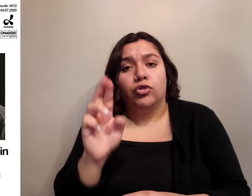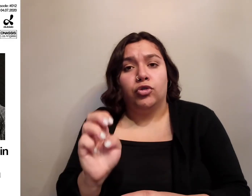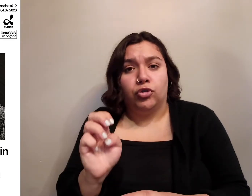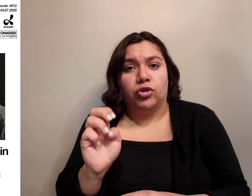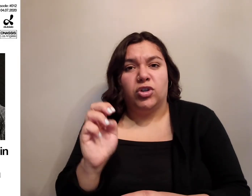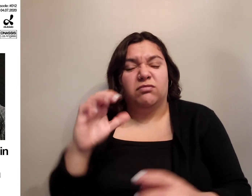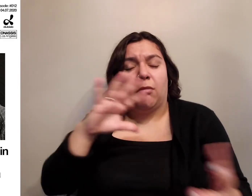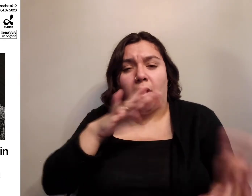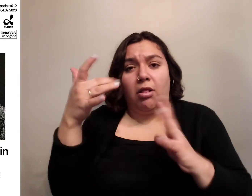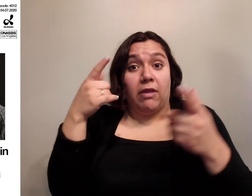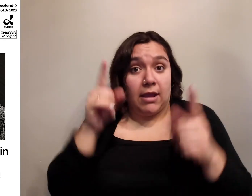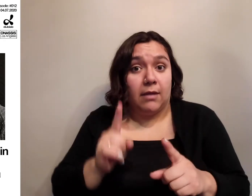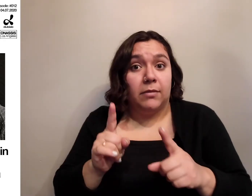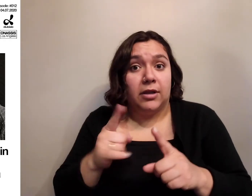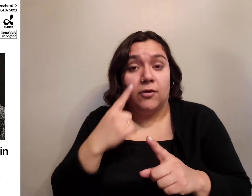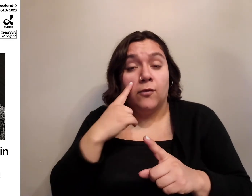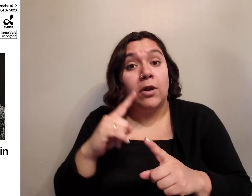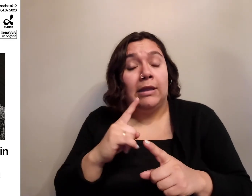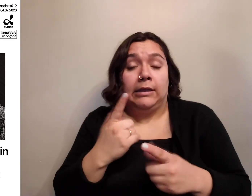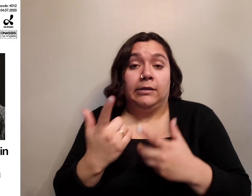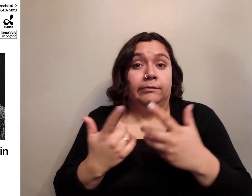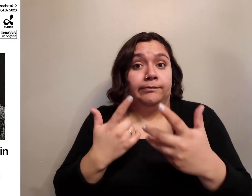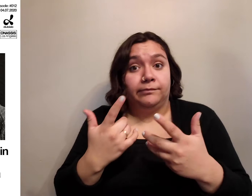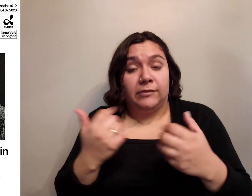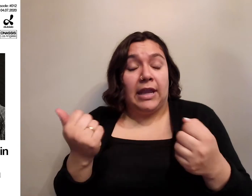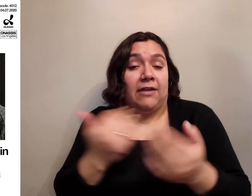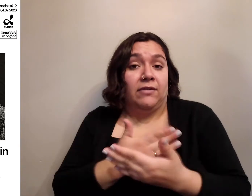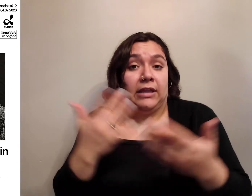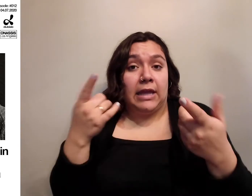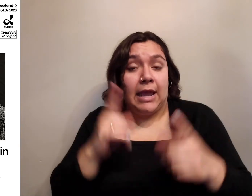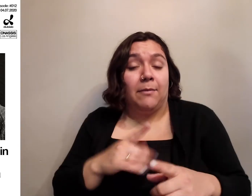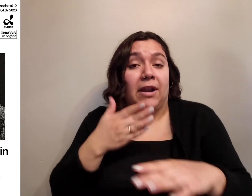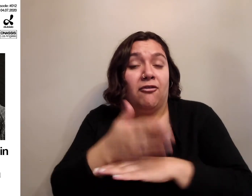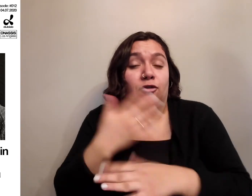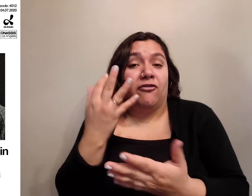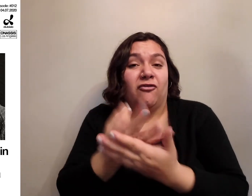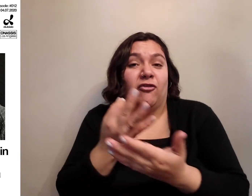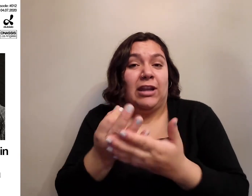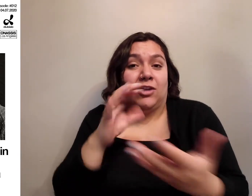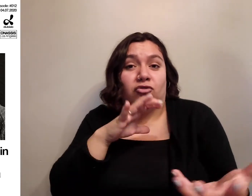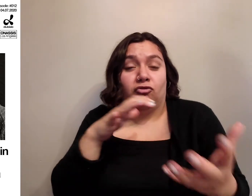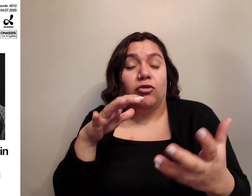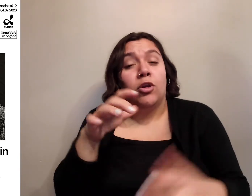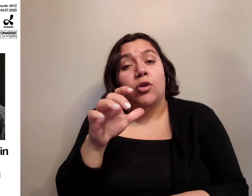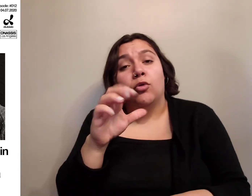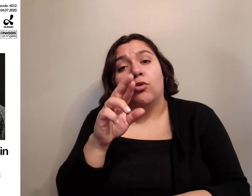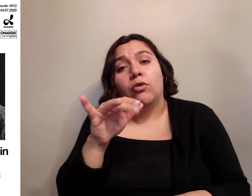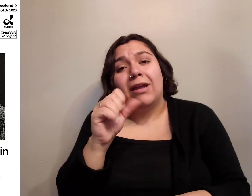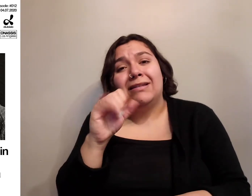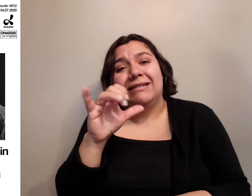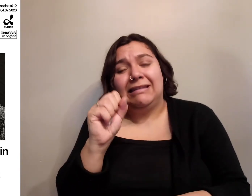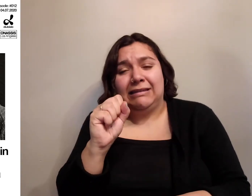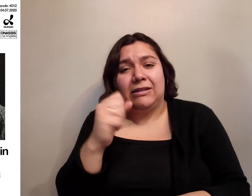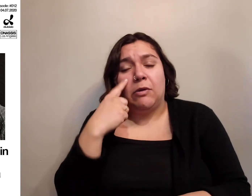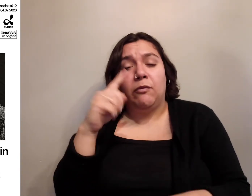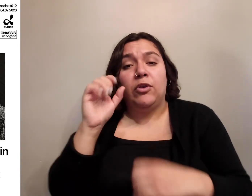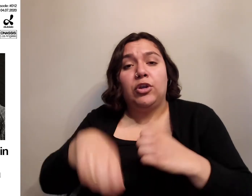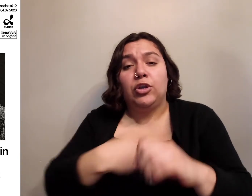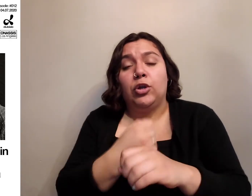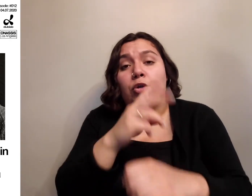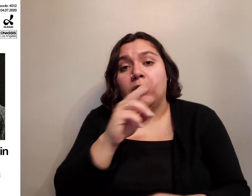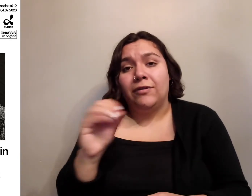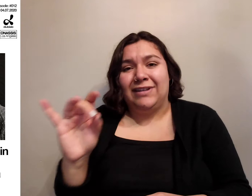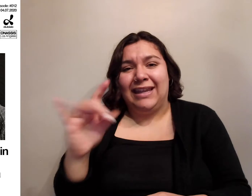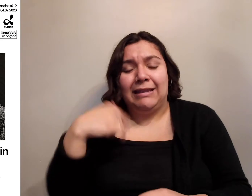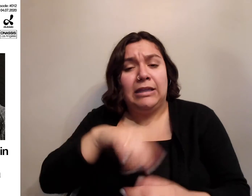ensued in the aftermath of the financial crisis in 2008. These are